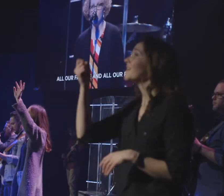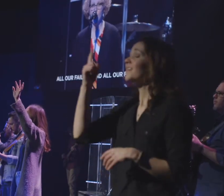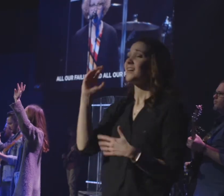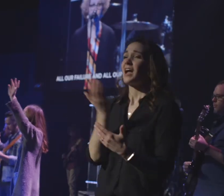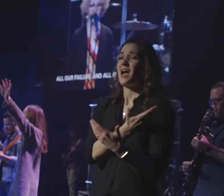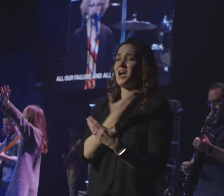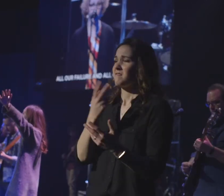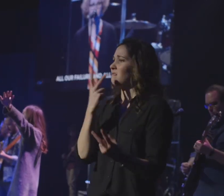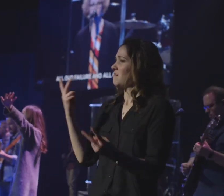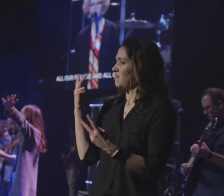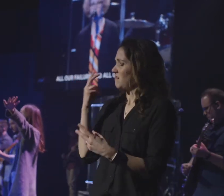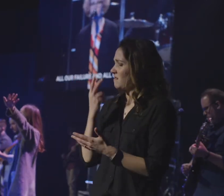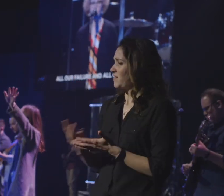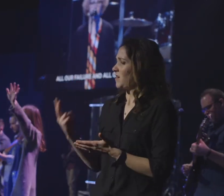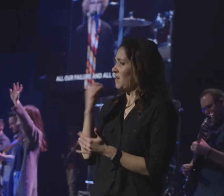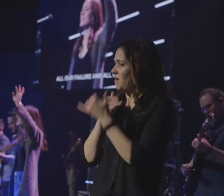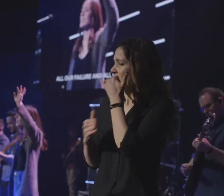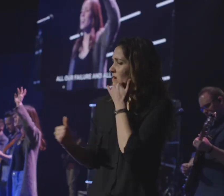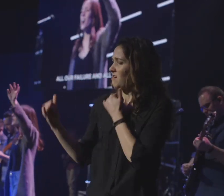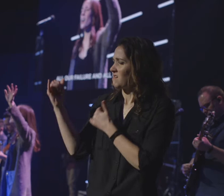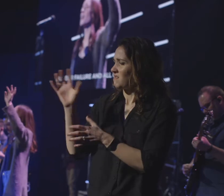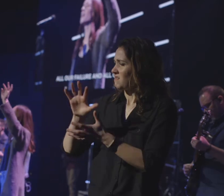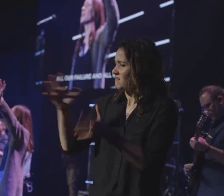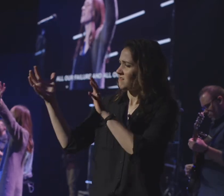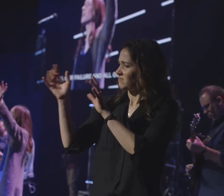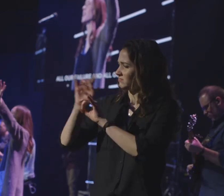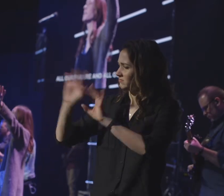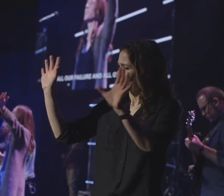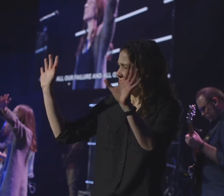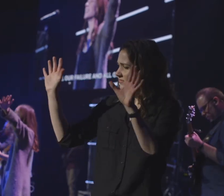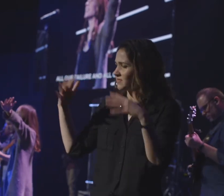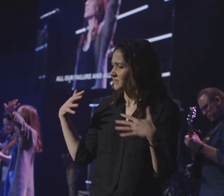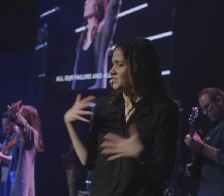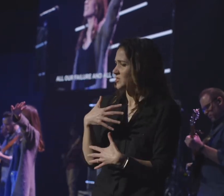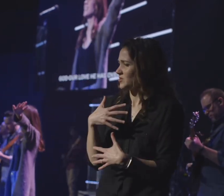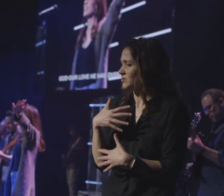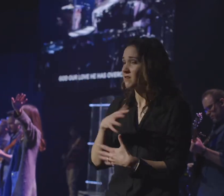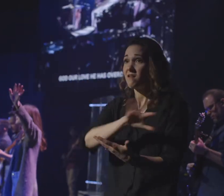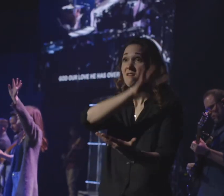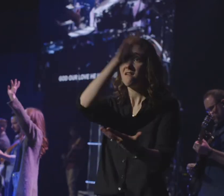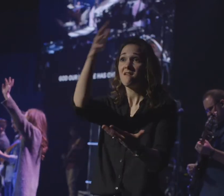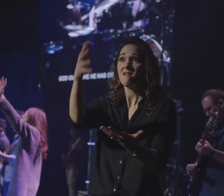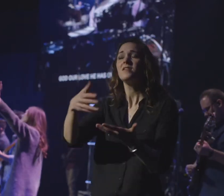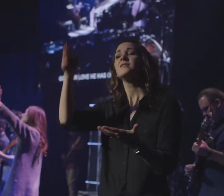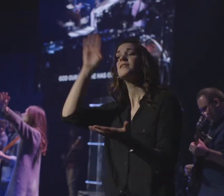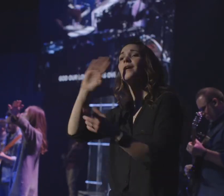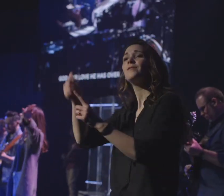overcome all our failure, all our fear.